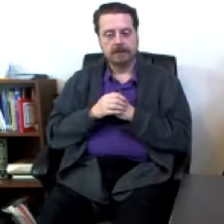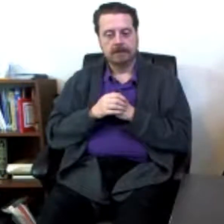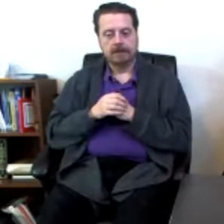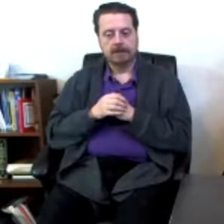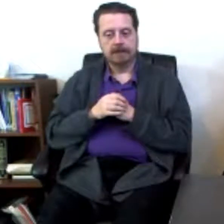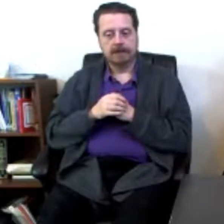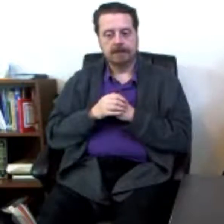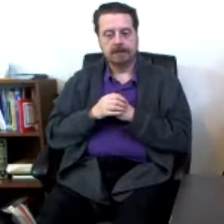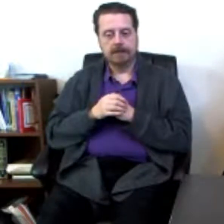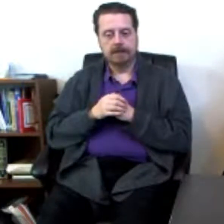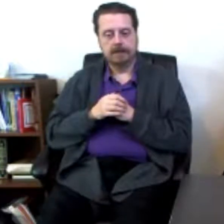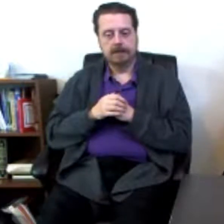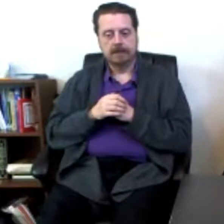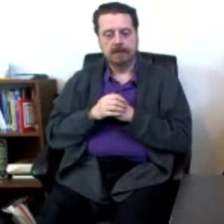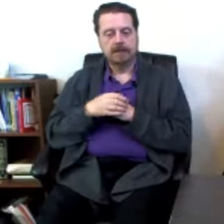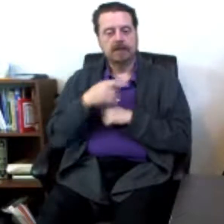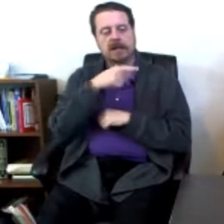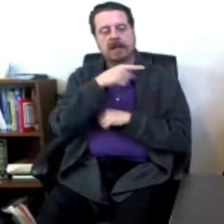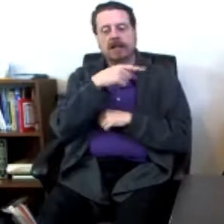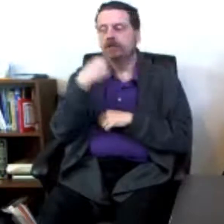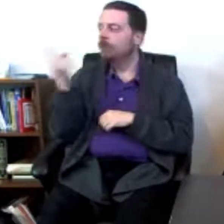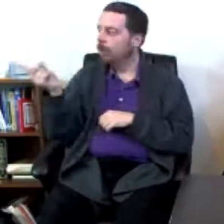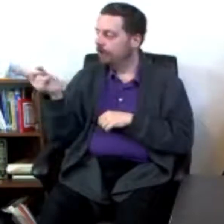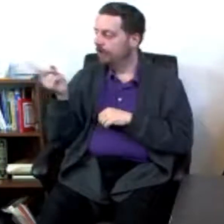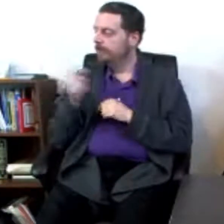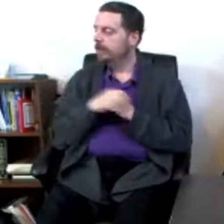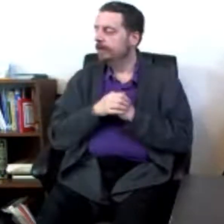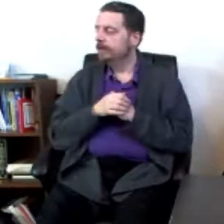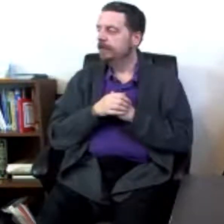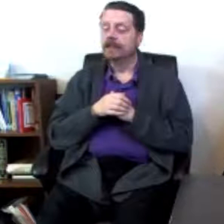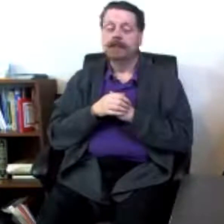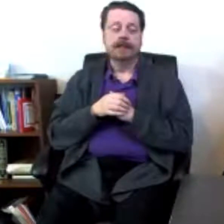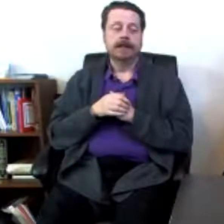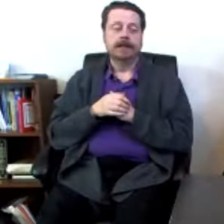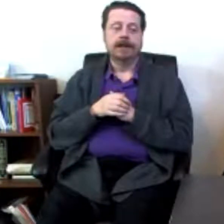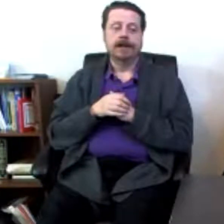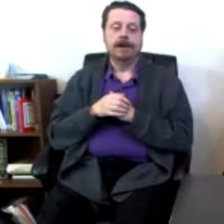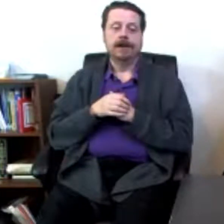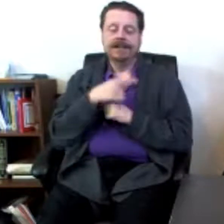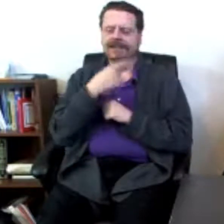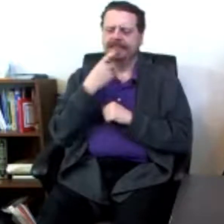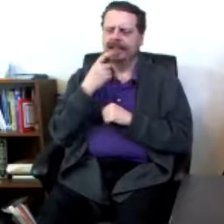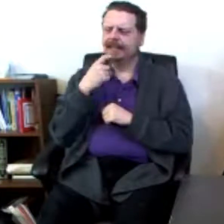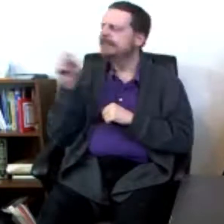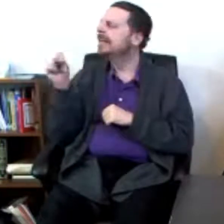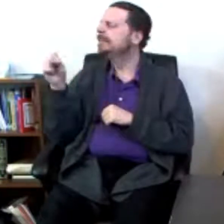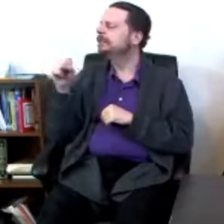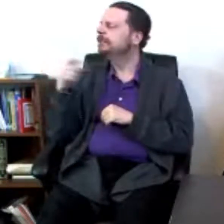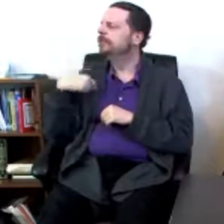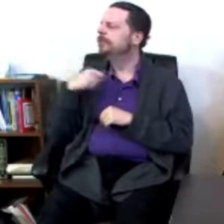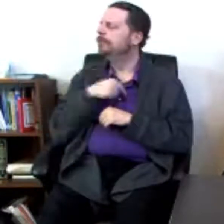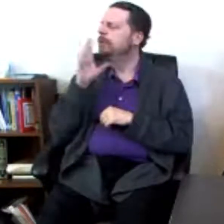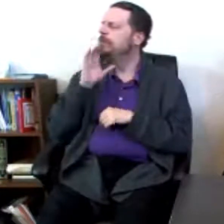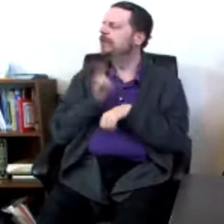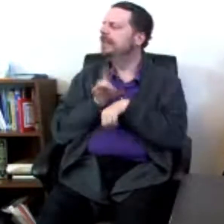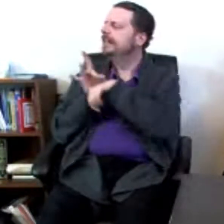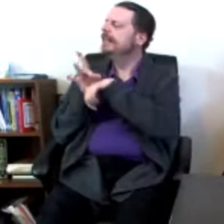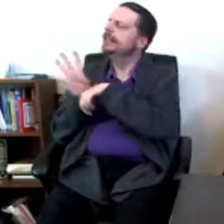And those who denied told their messengers, certainly we are going to drive you out of our